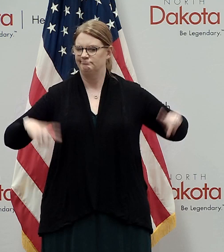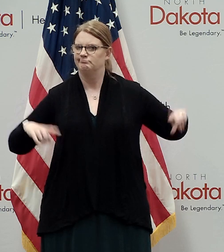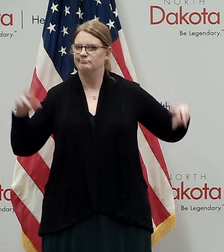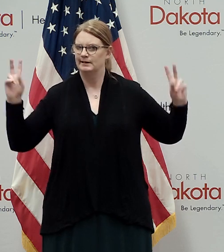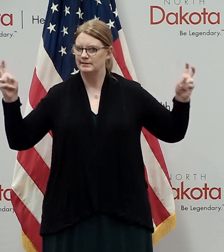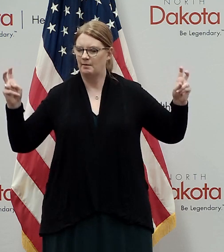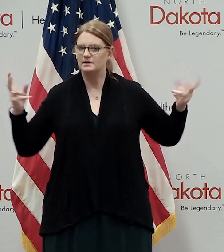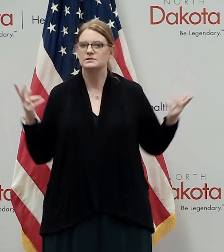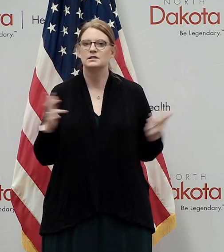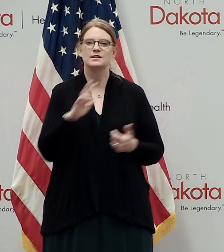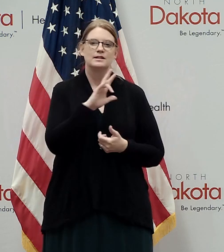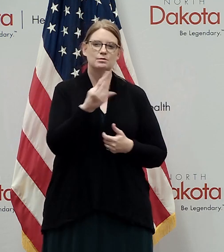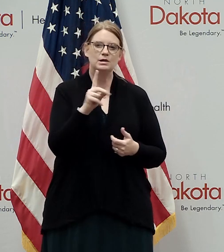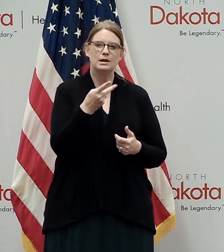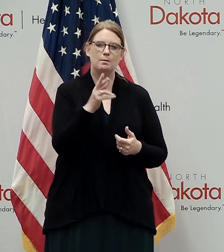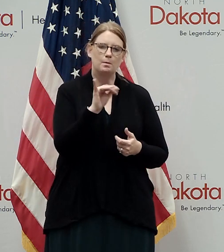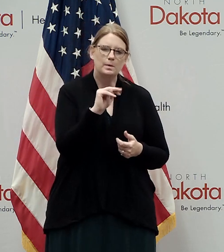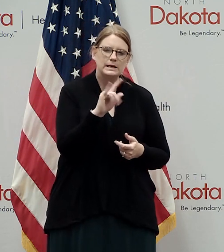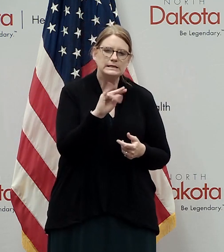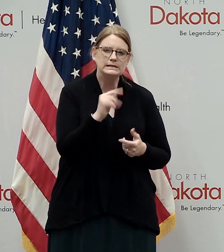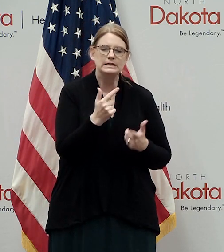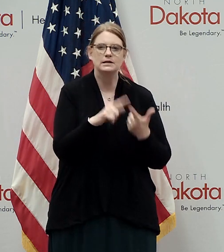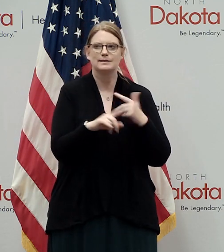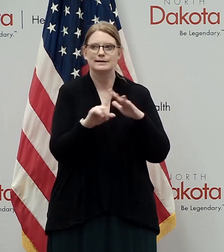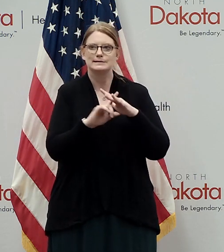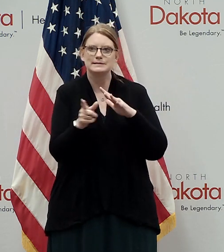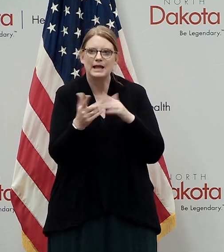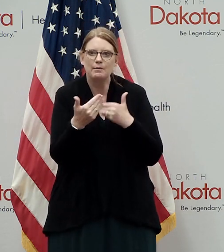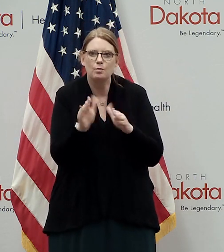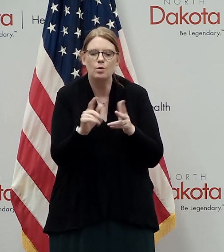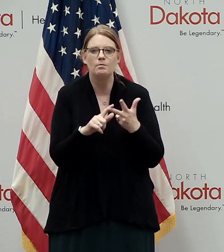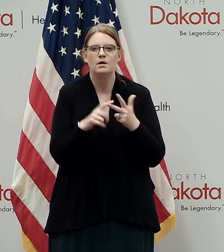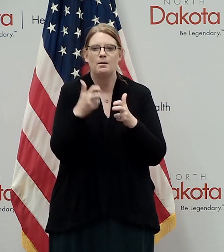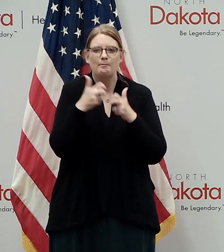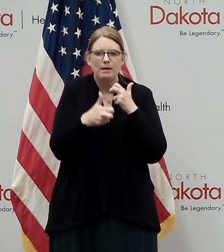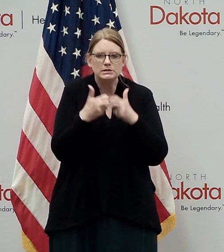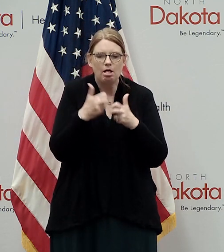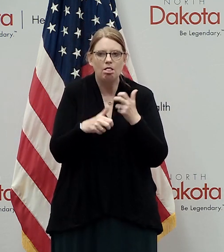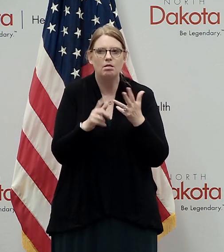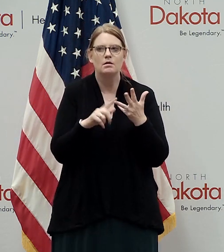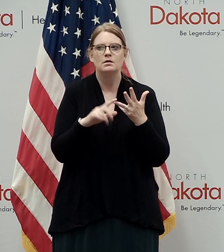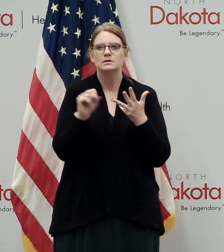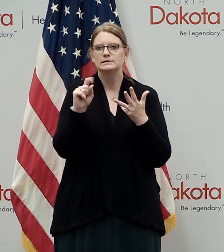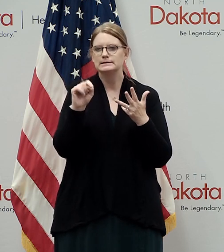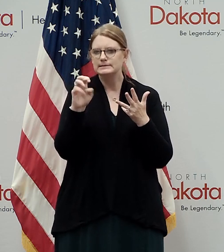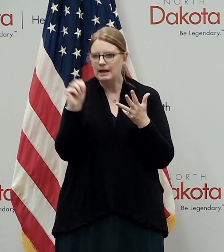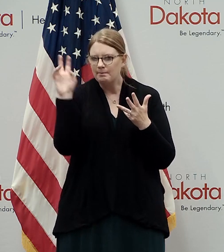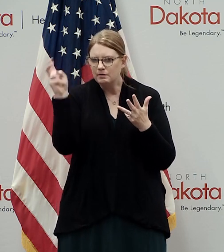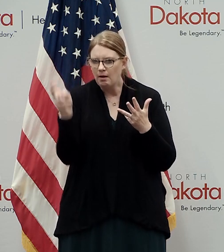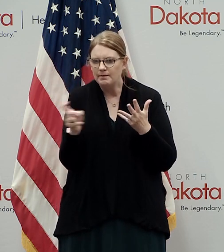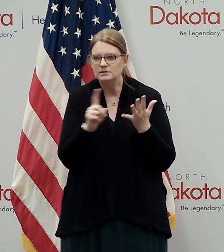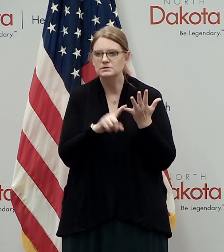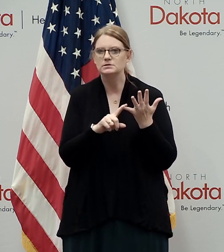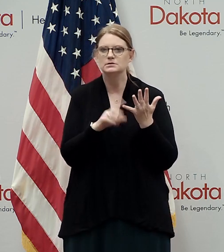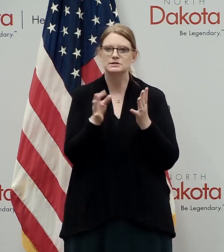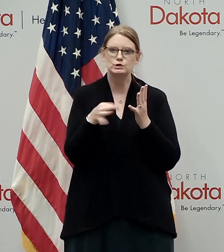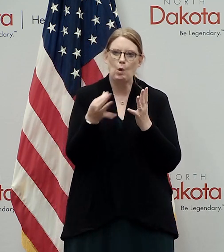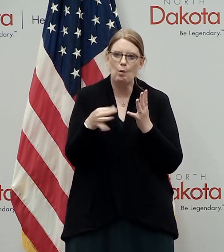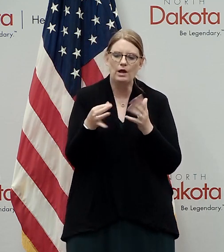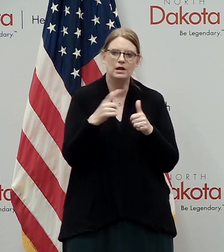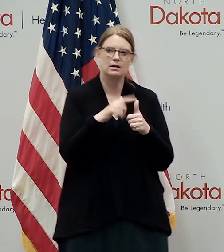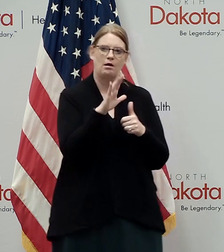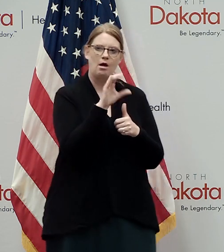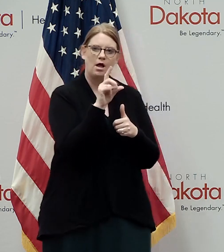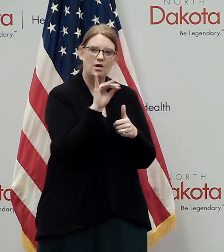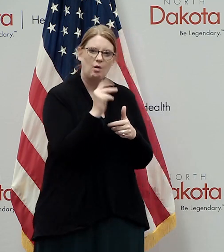using 3D printing, an escape room puzzle experience, STEM topics, sewing and